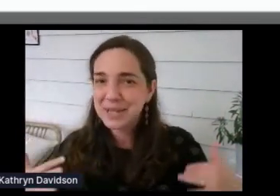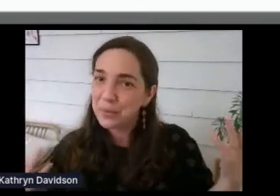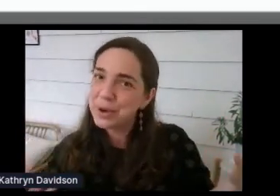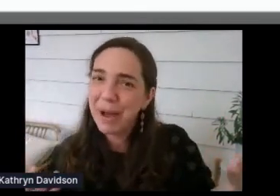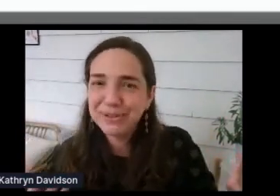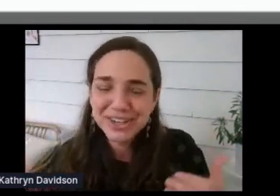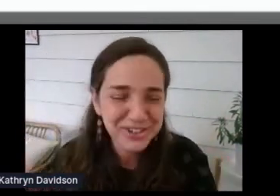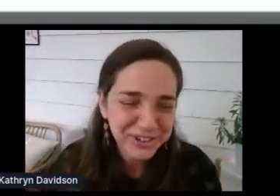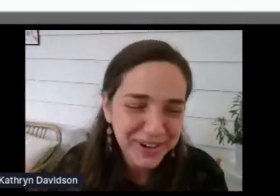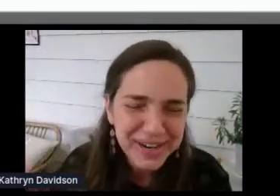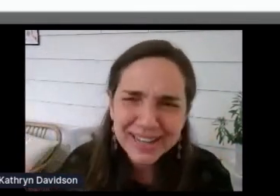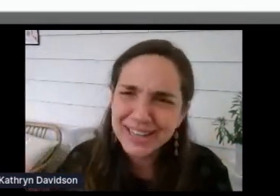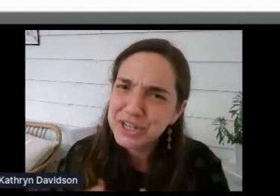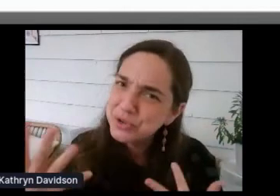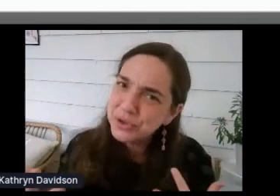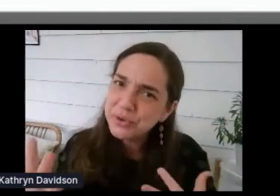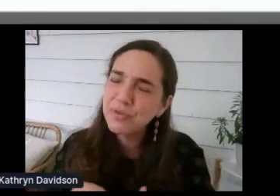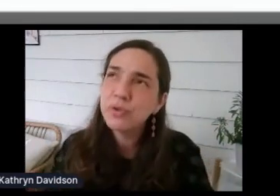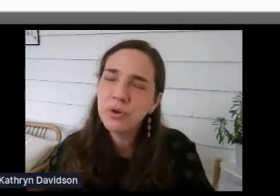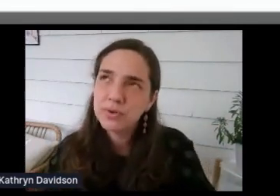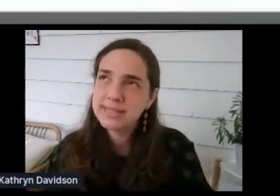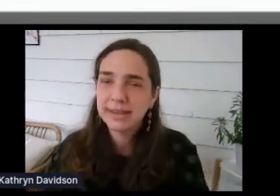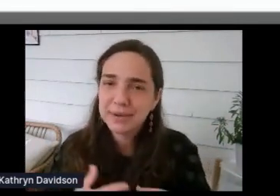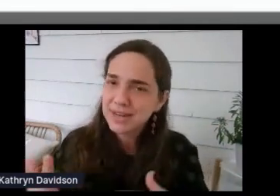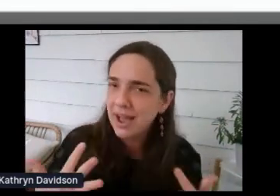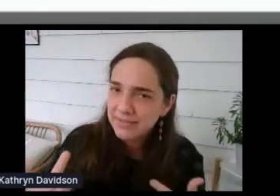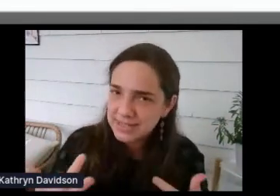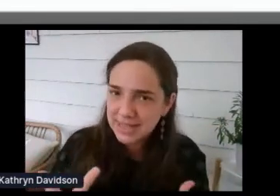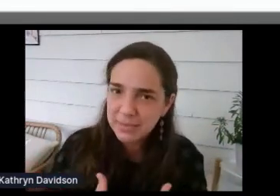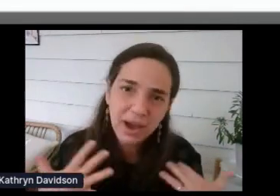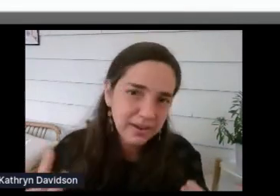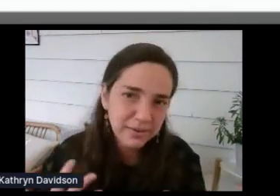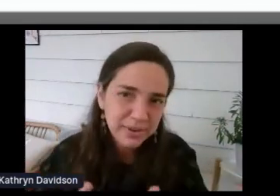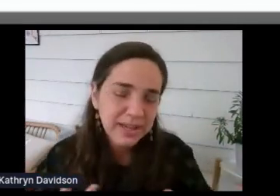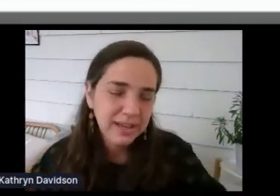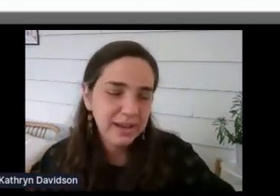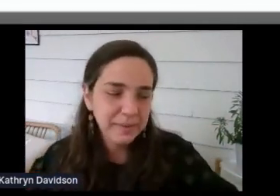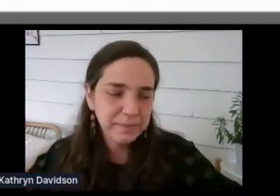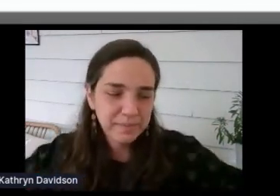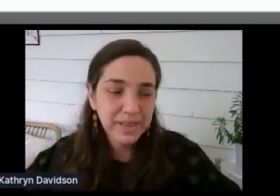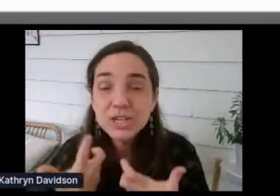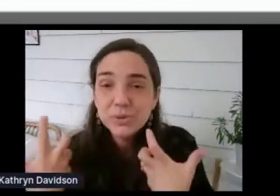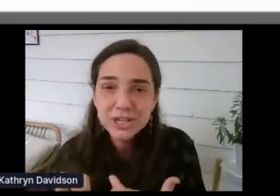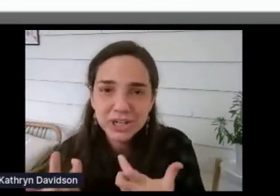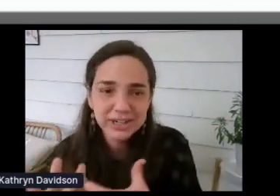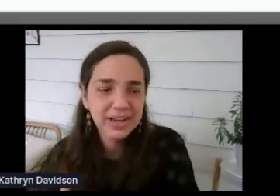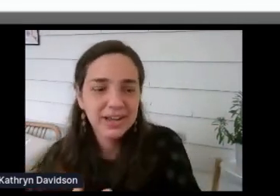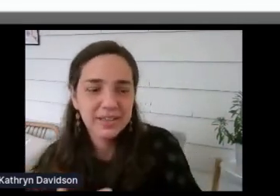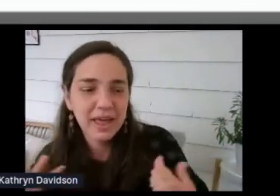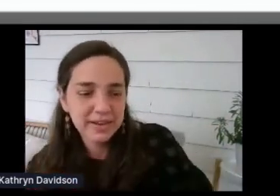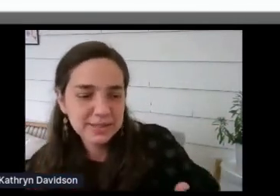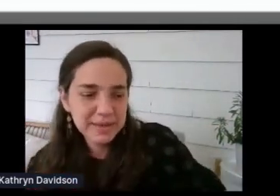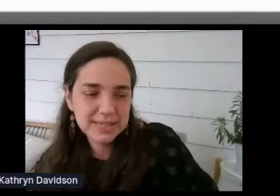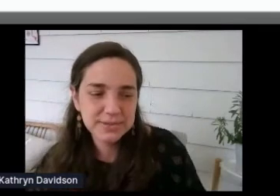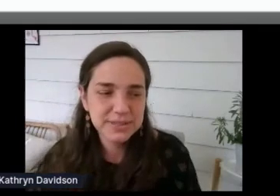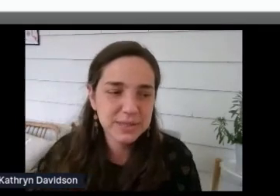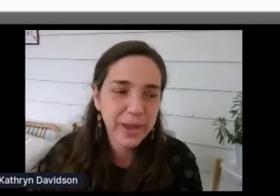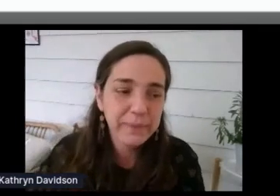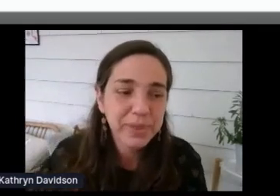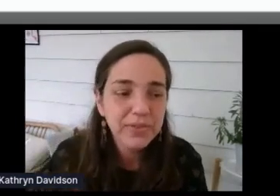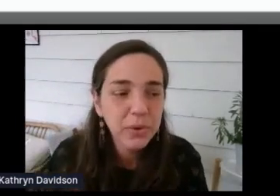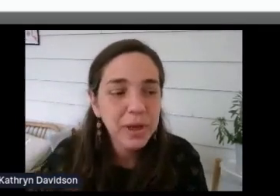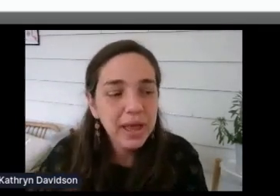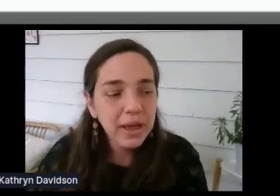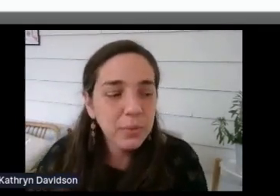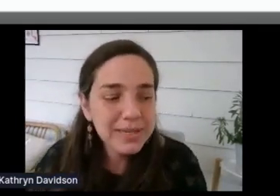to ask is like, what about gesture, right? Like, do you, if you don't know a sign language, have the same kind of intuition that space is used this